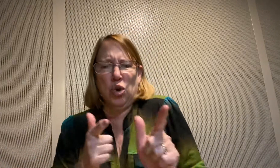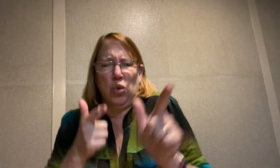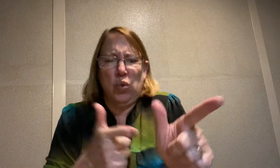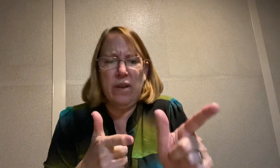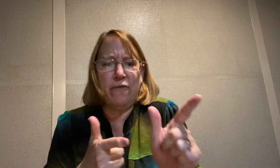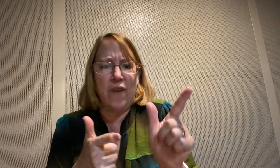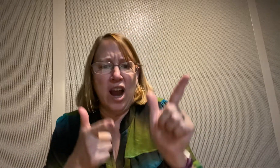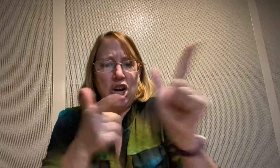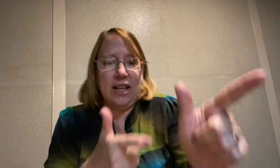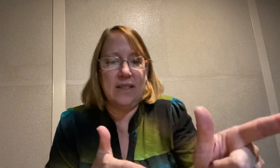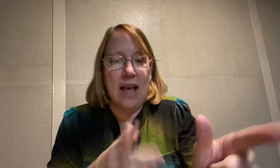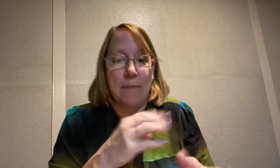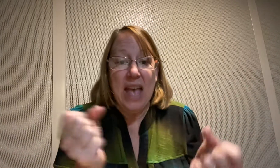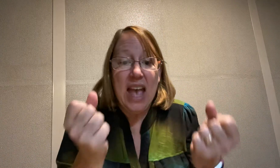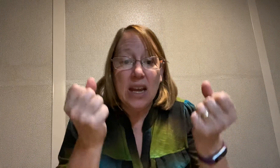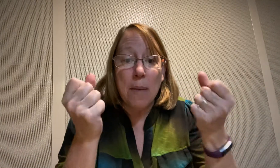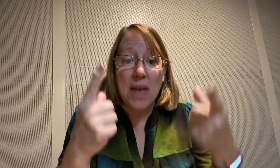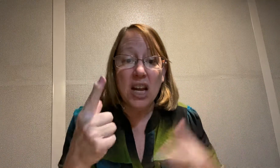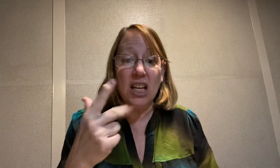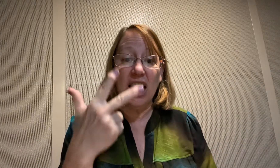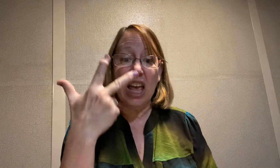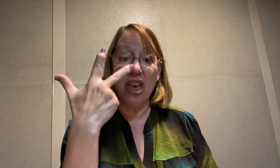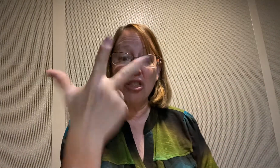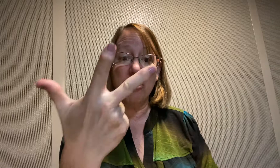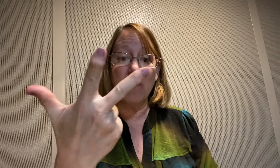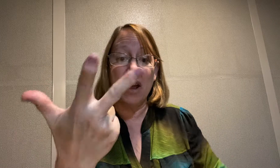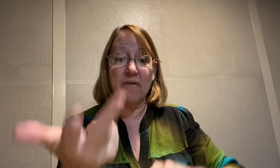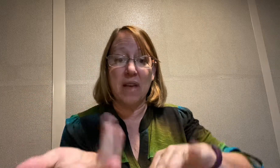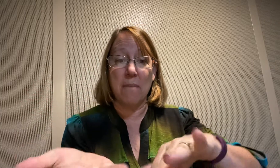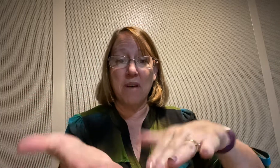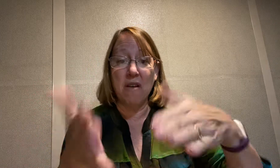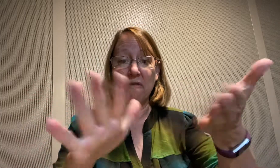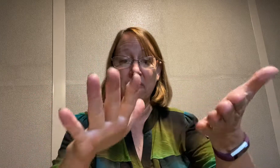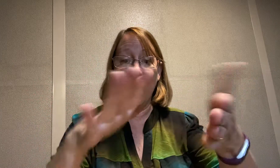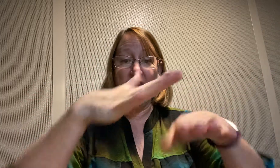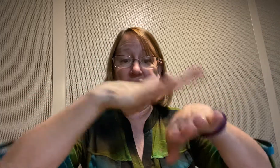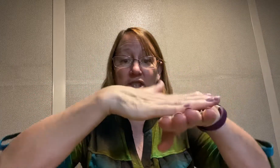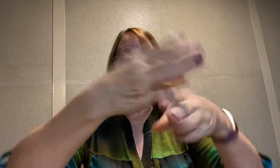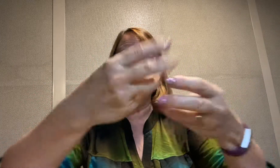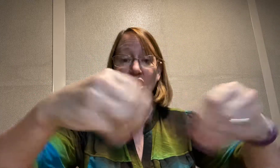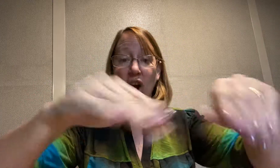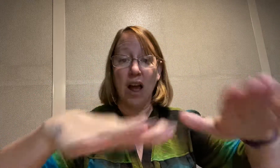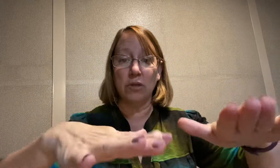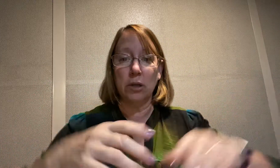We fired at them, and immediately 3 of them fell to the ground.